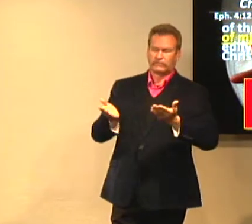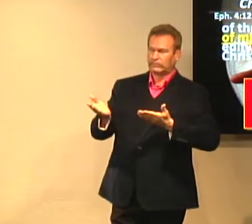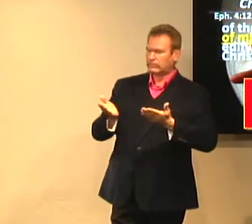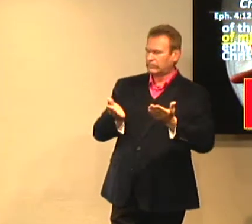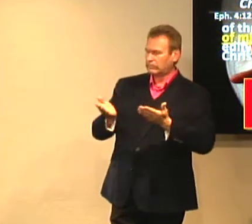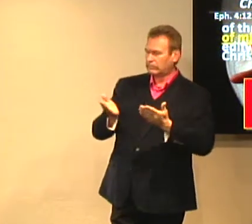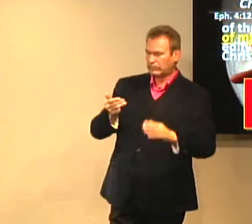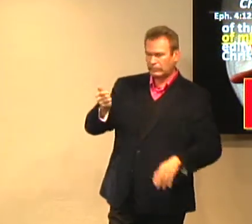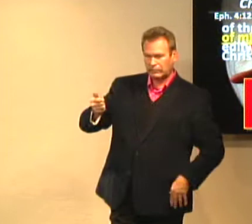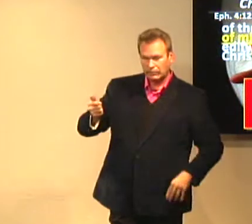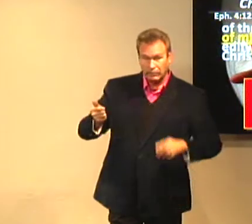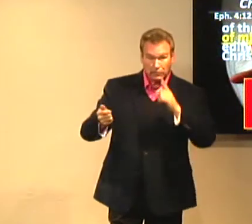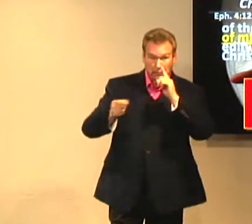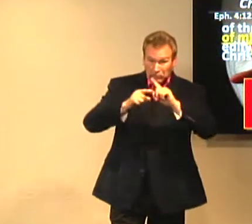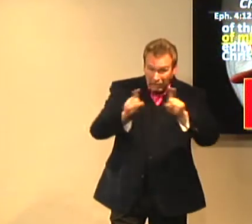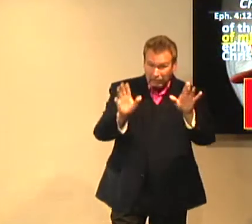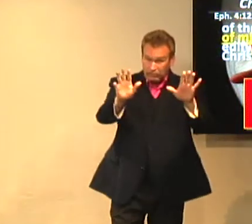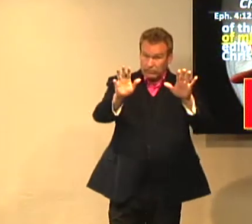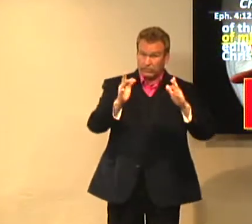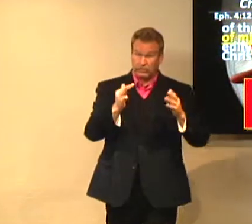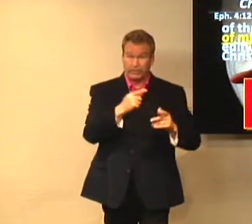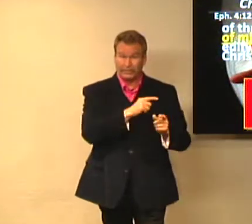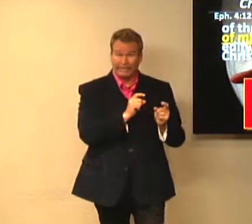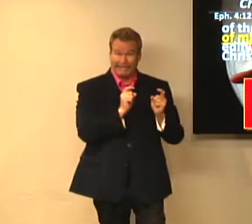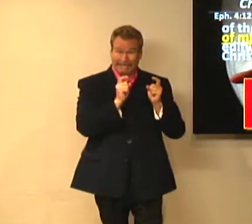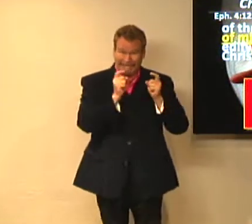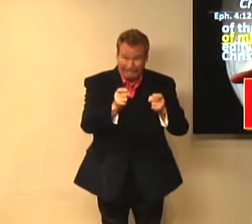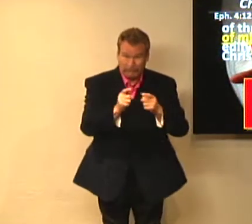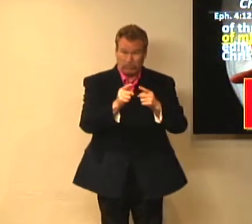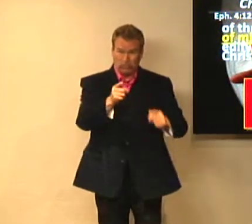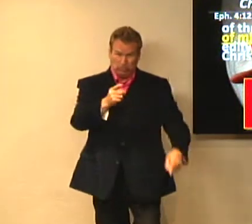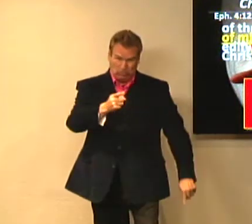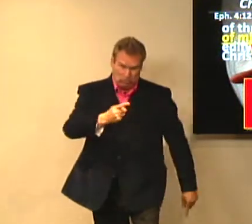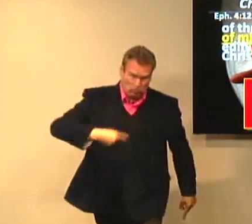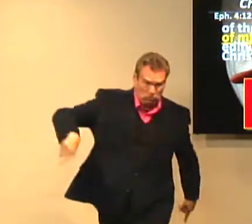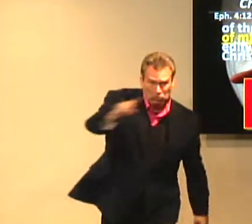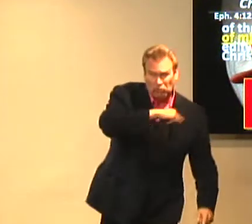But the word itself in our English means service.